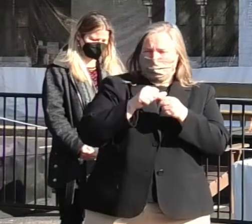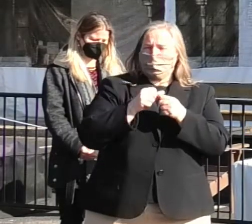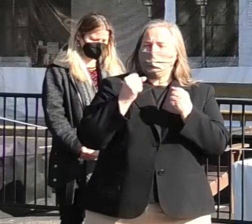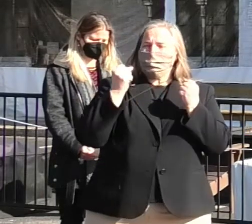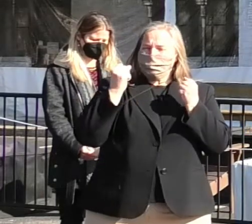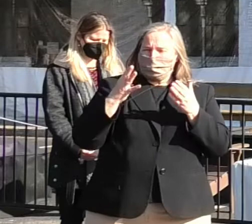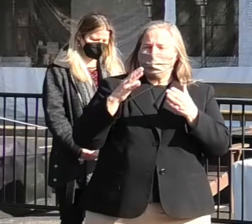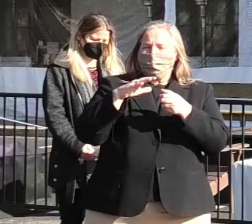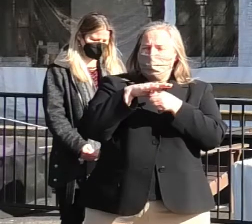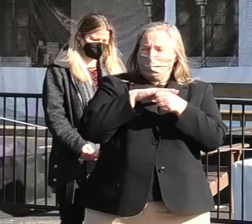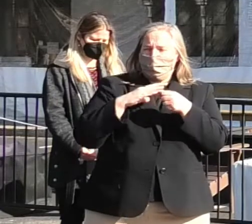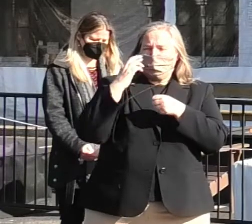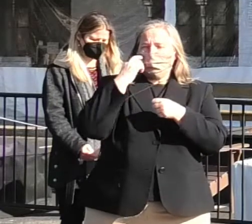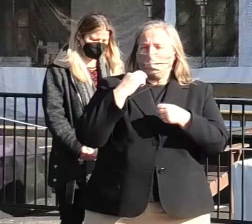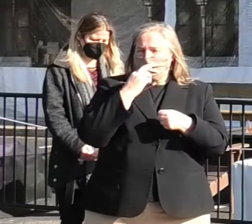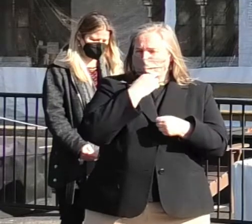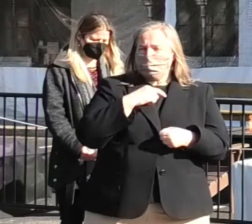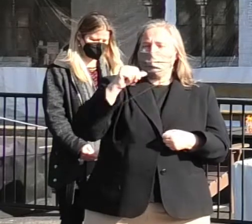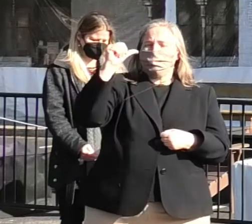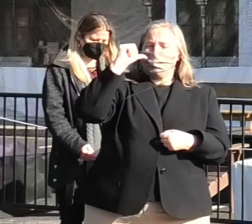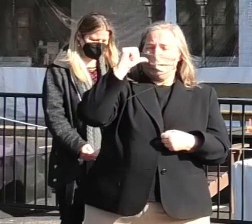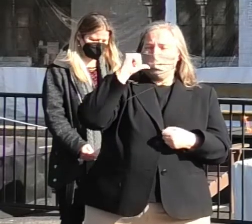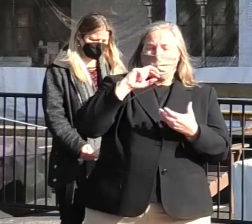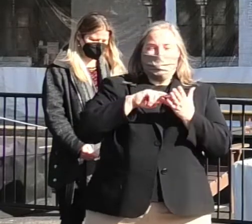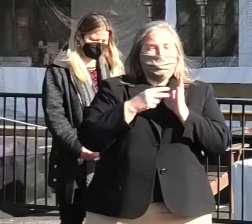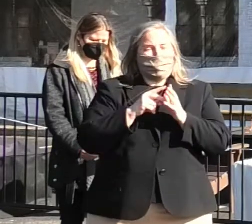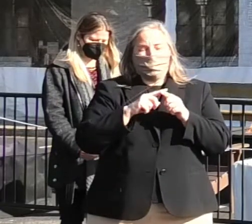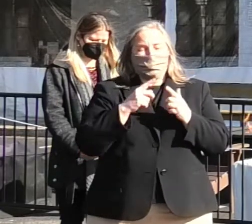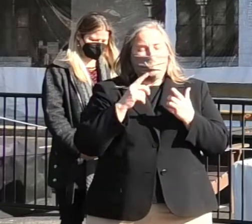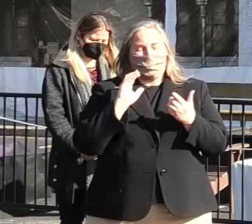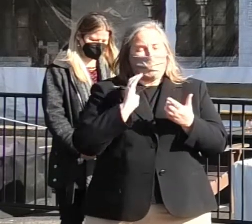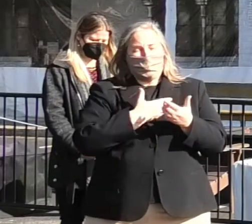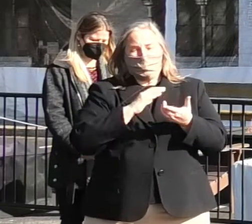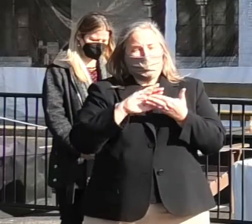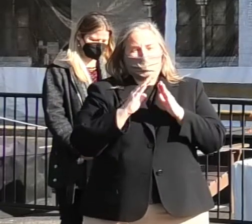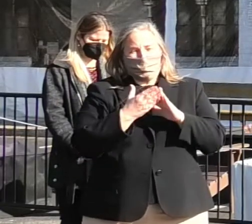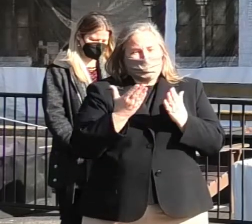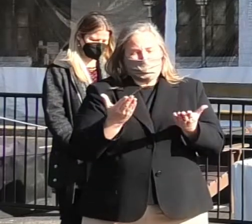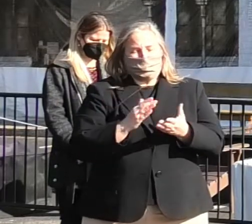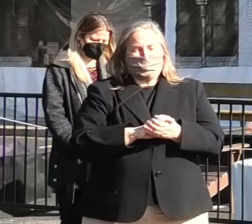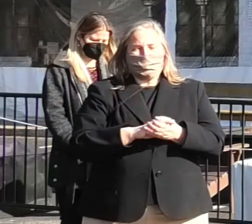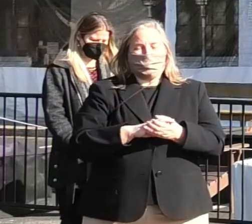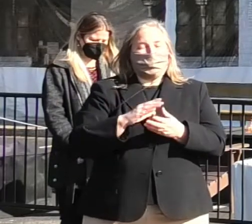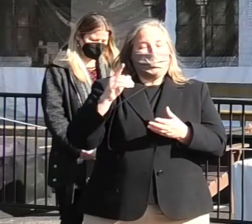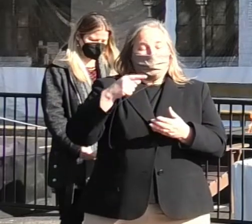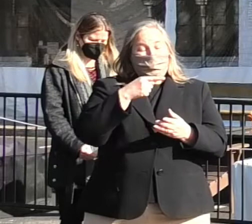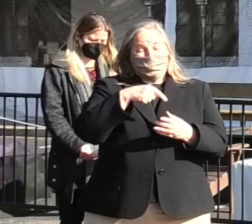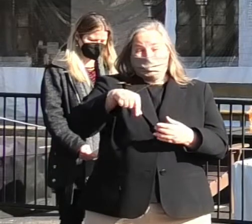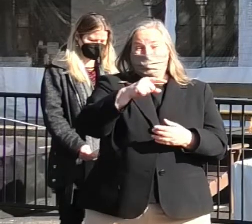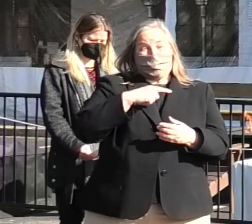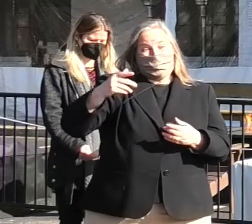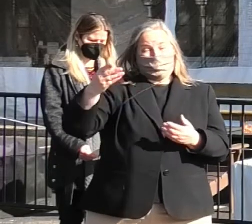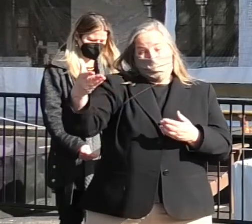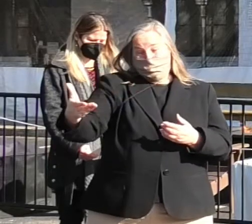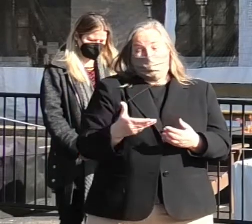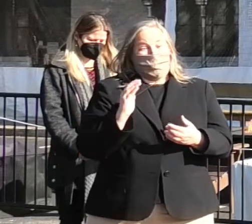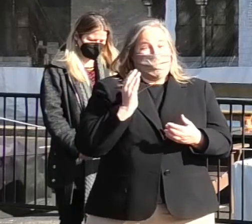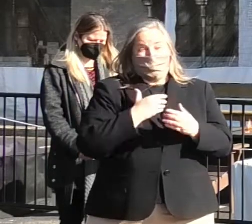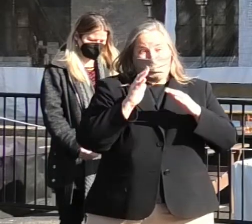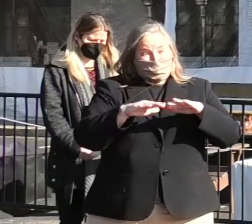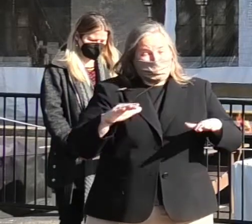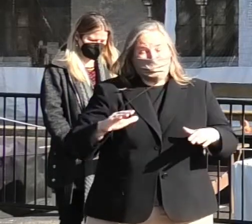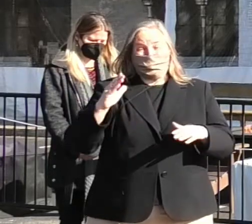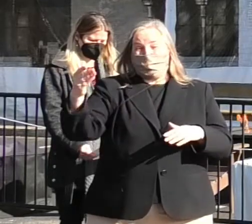local restaurants, bars mean to our community. They employ our kids, they employ our